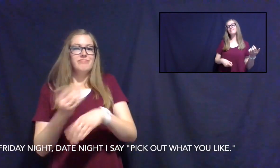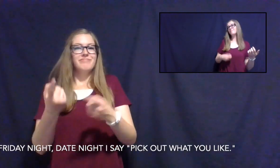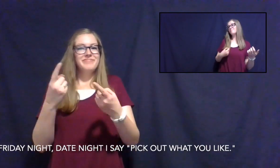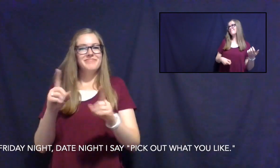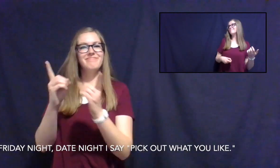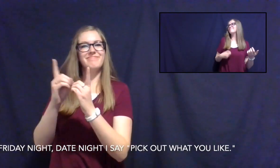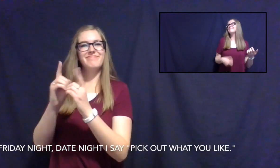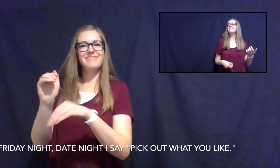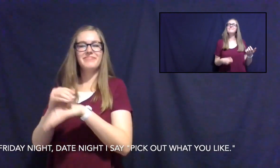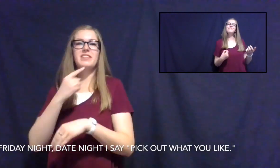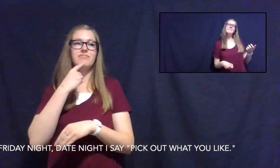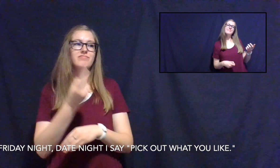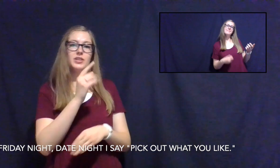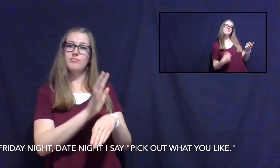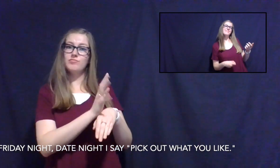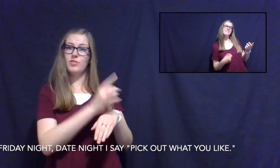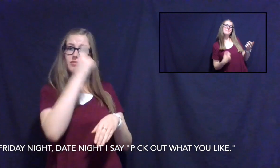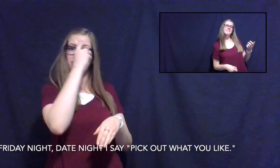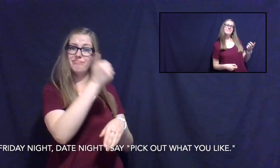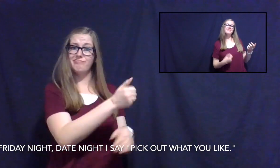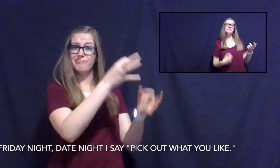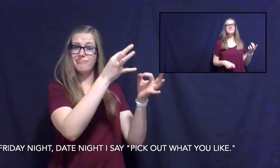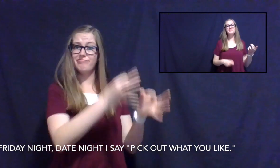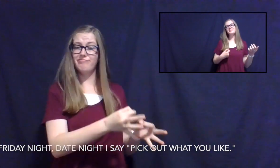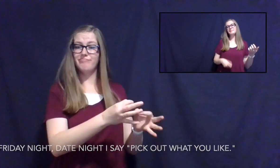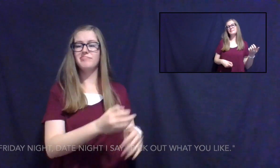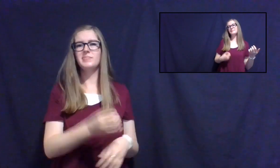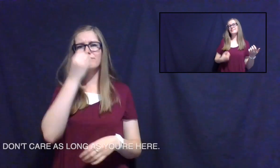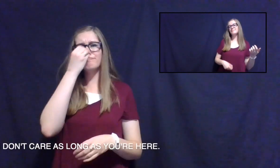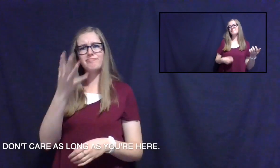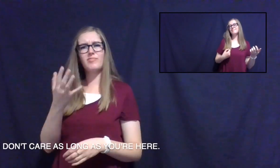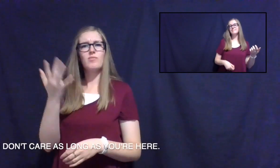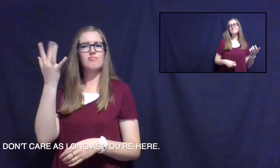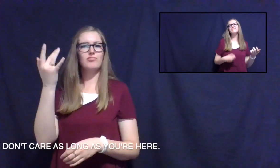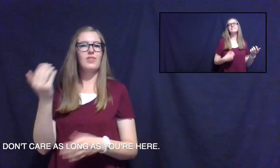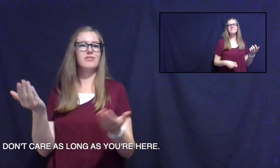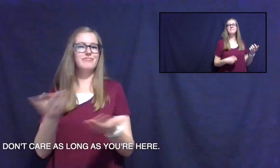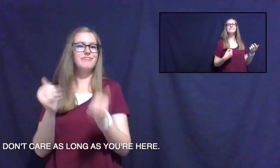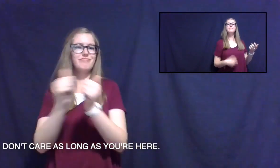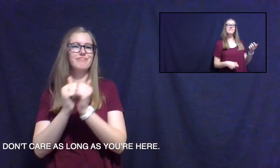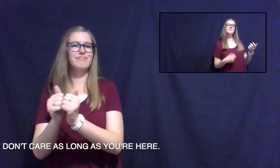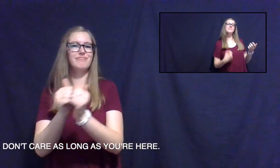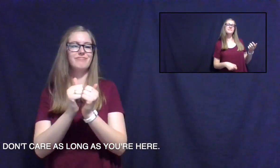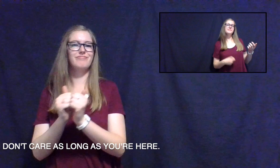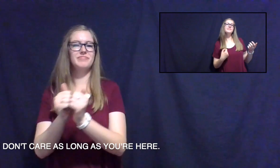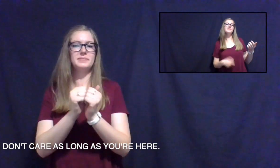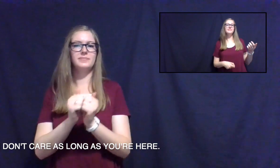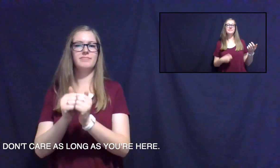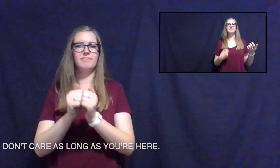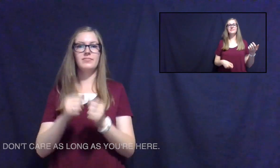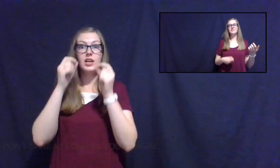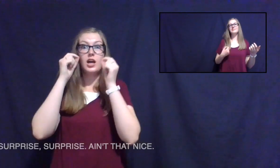Friday night, date night, I say pick out what you like I don't care as long as you're here